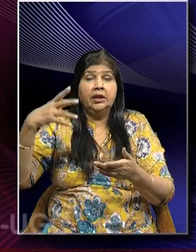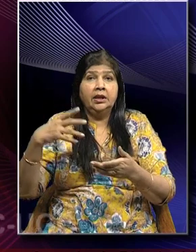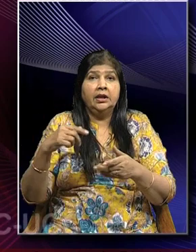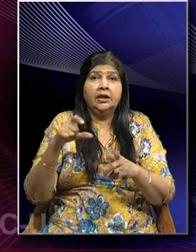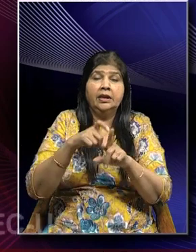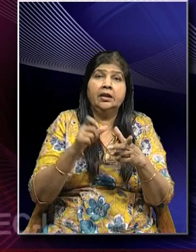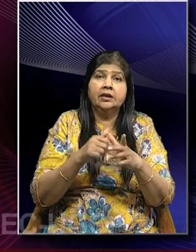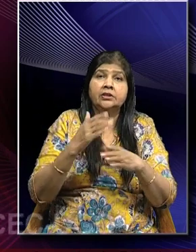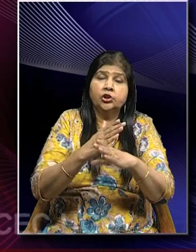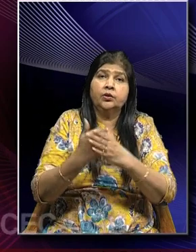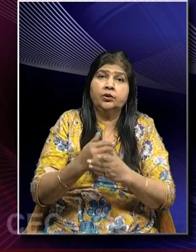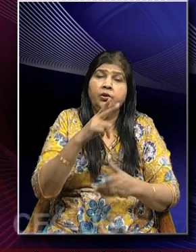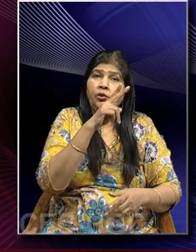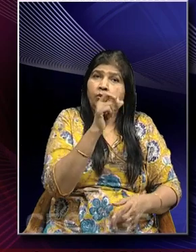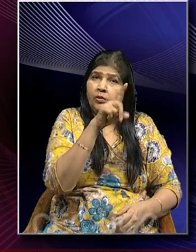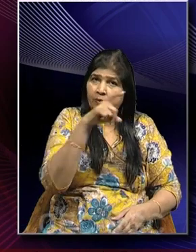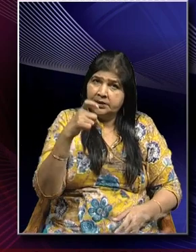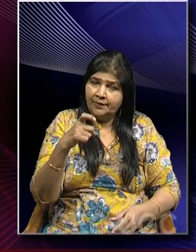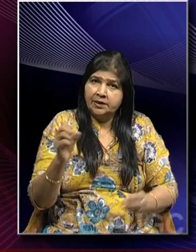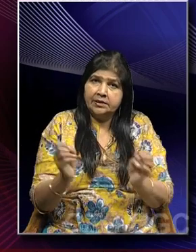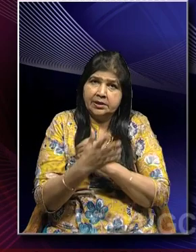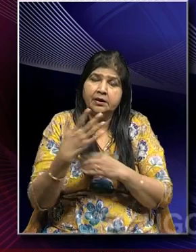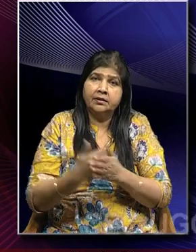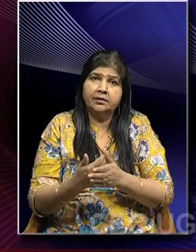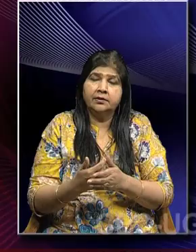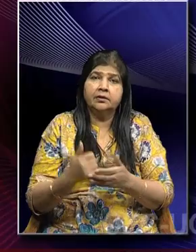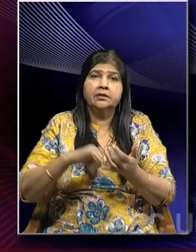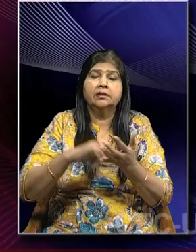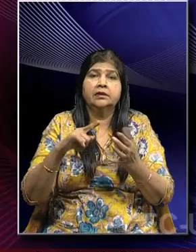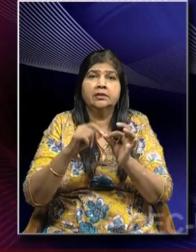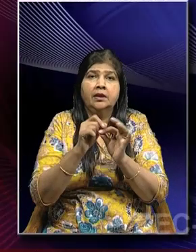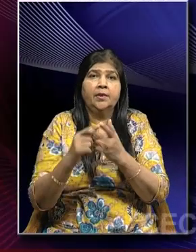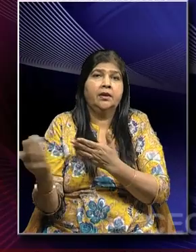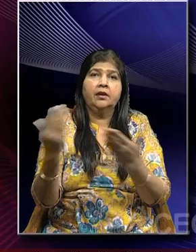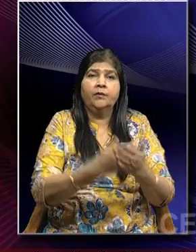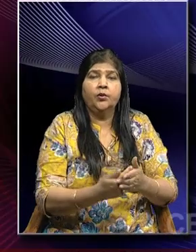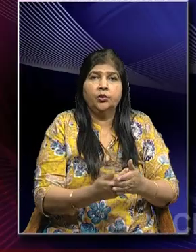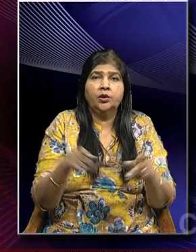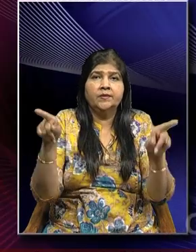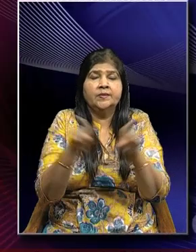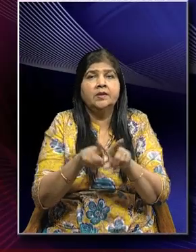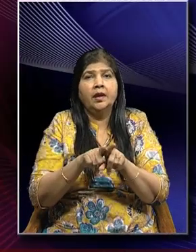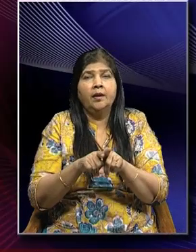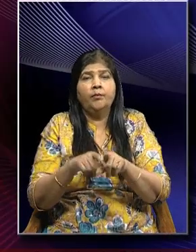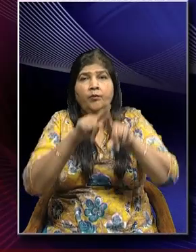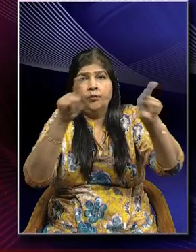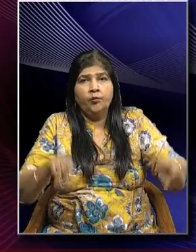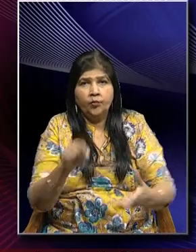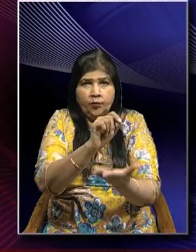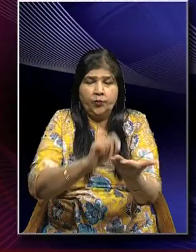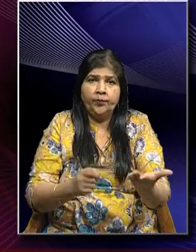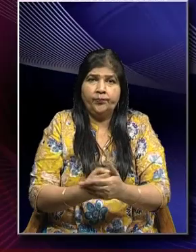Disclosure. It was the year 2017 when SEBI came up with this unified reporting framework, which we call